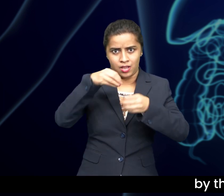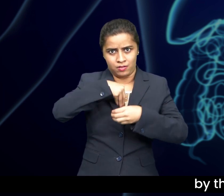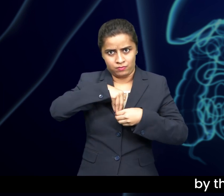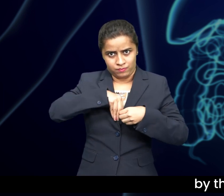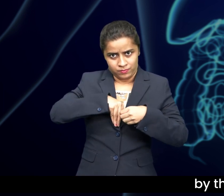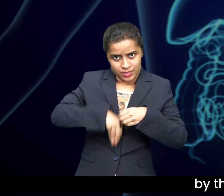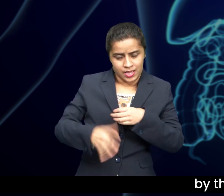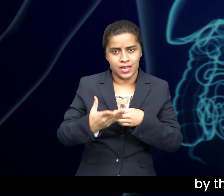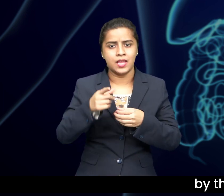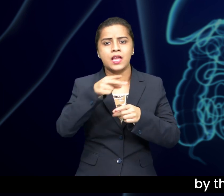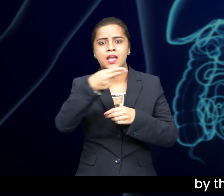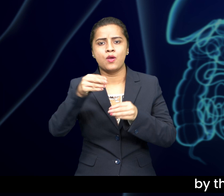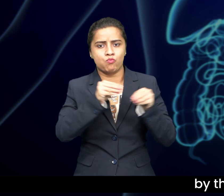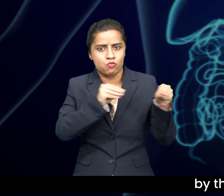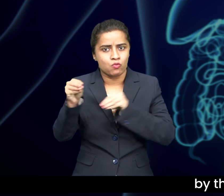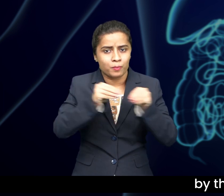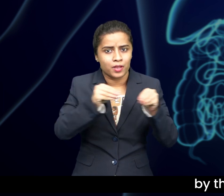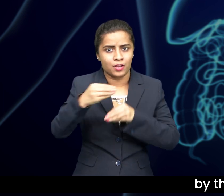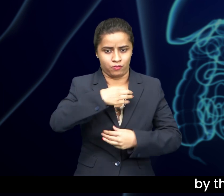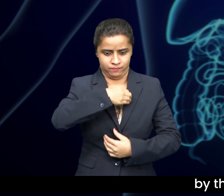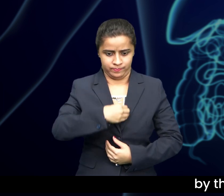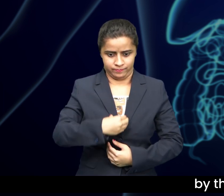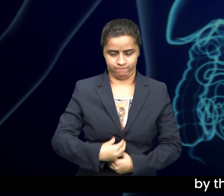the peristalsis.